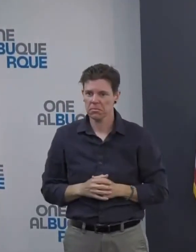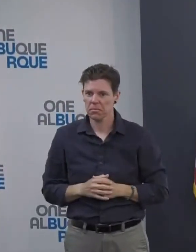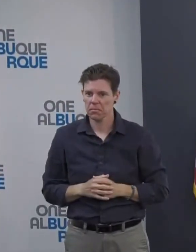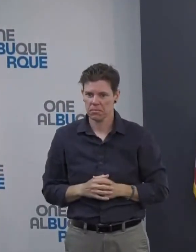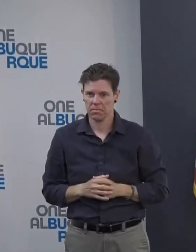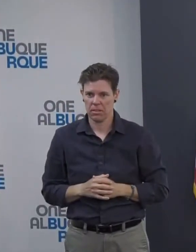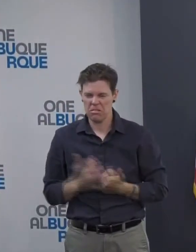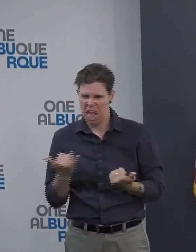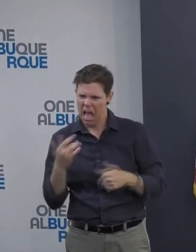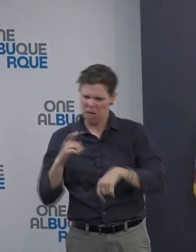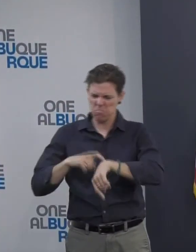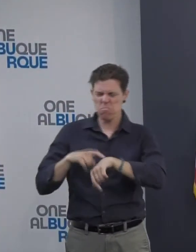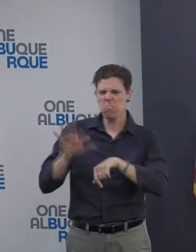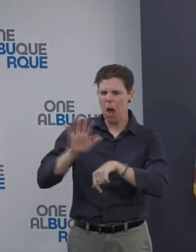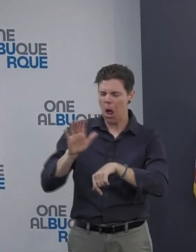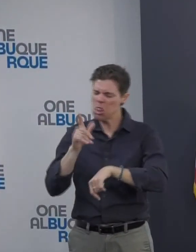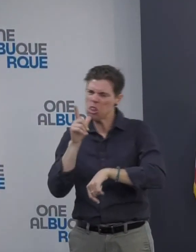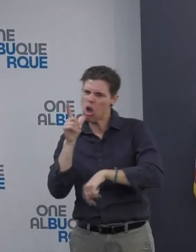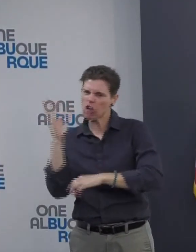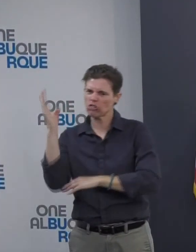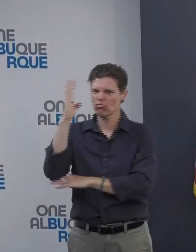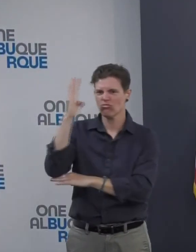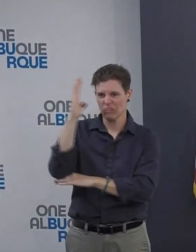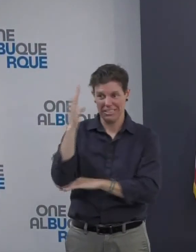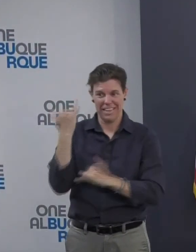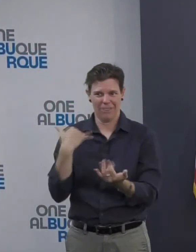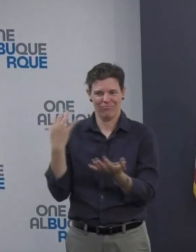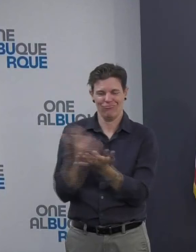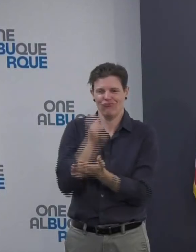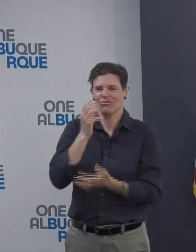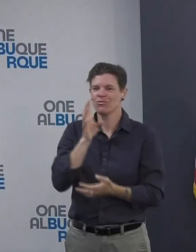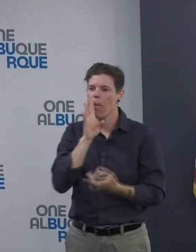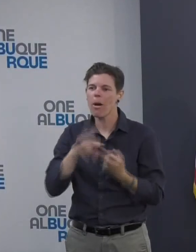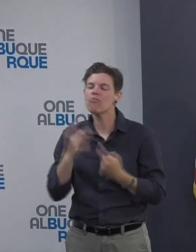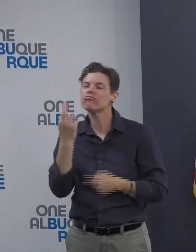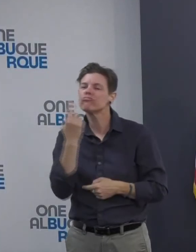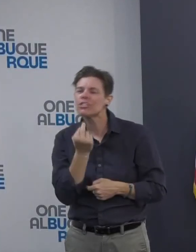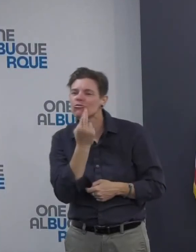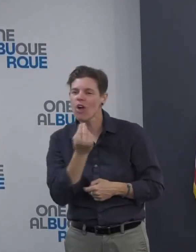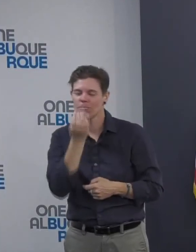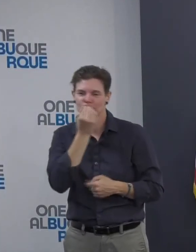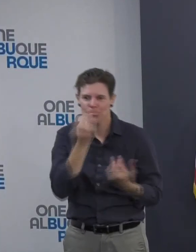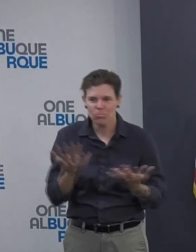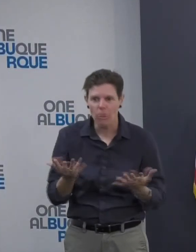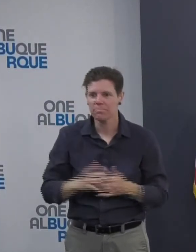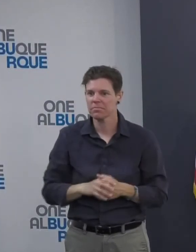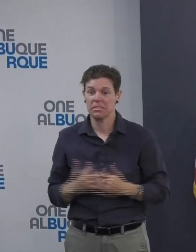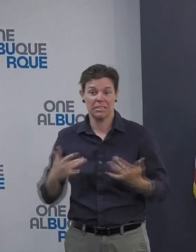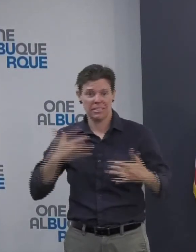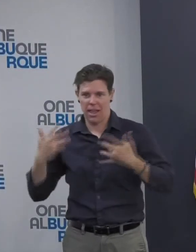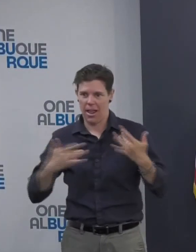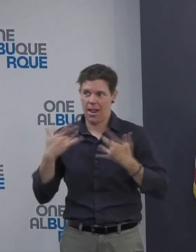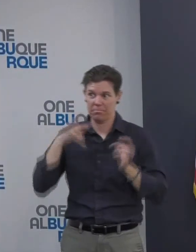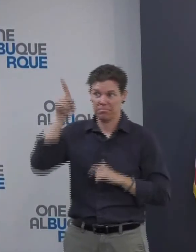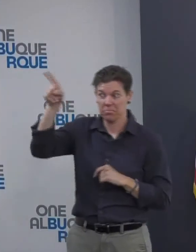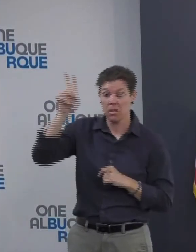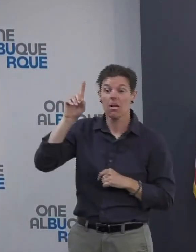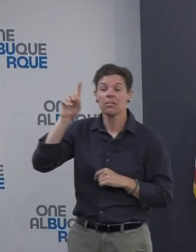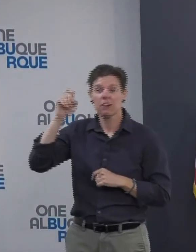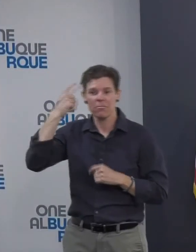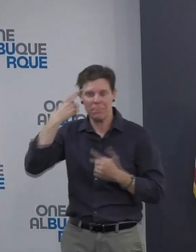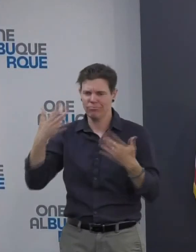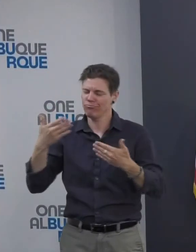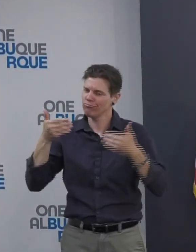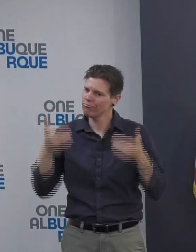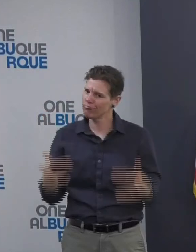excited that the state has allowed restaurants to open outdoor dining. Now, there's lots of regulations associated